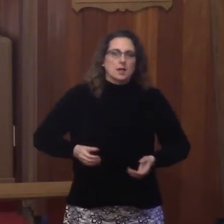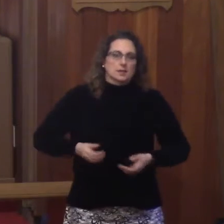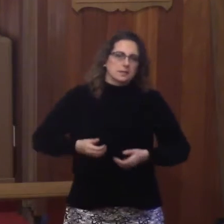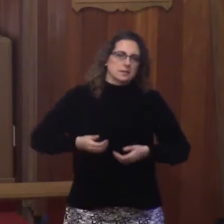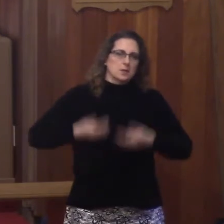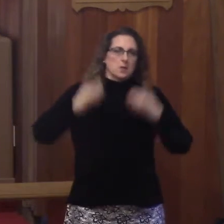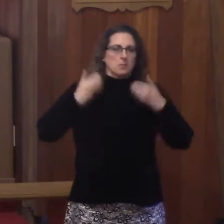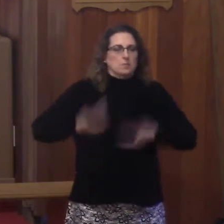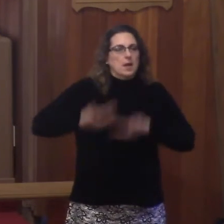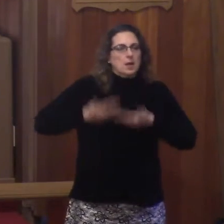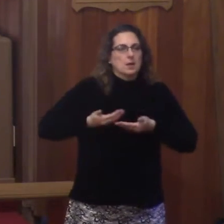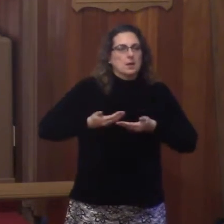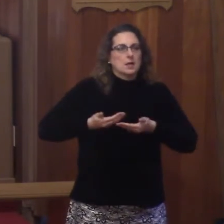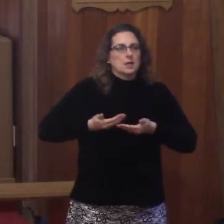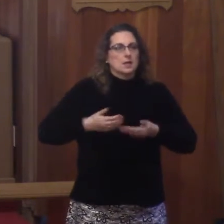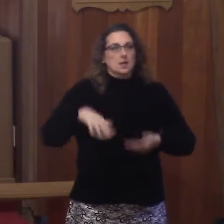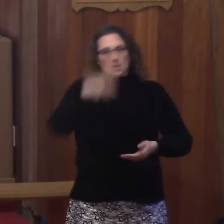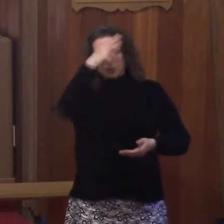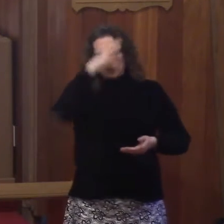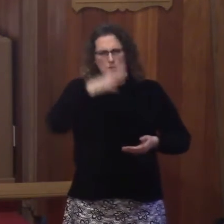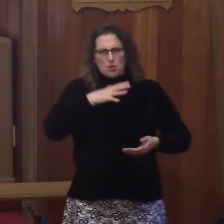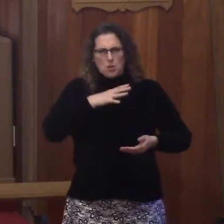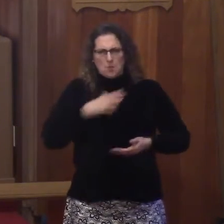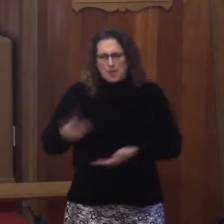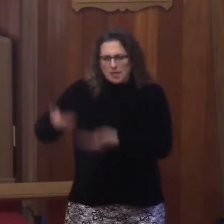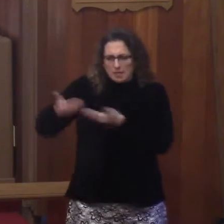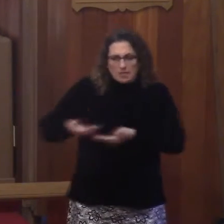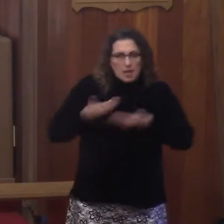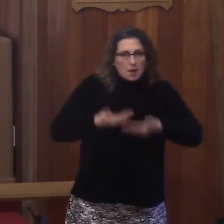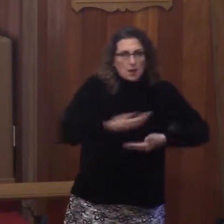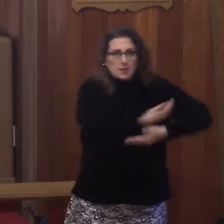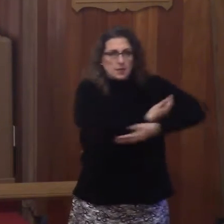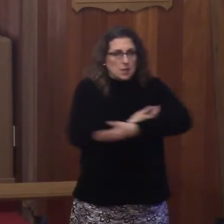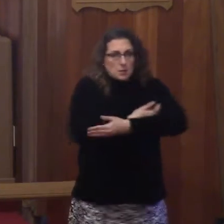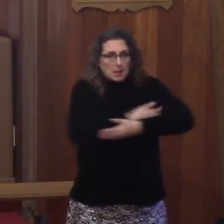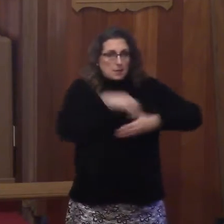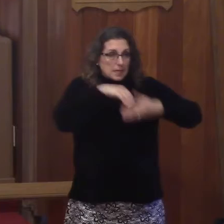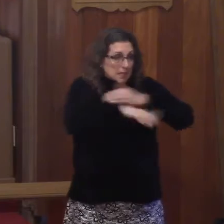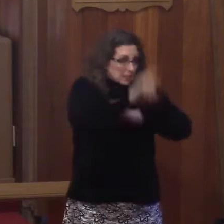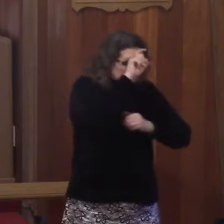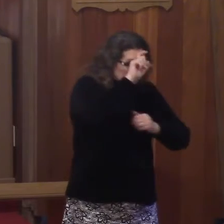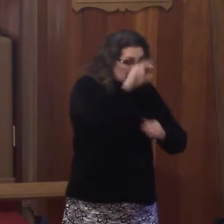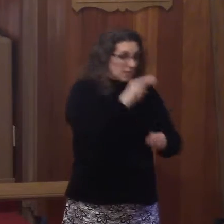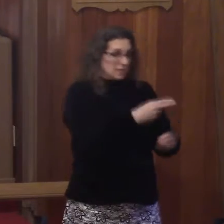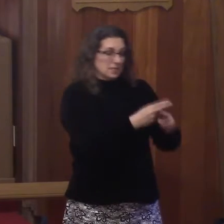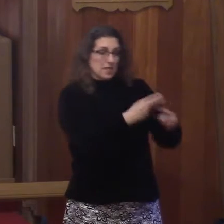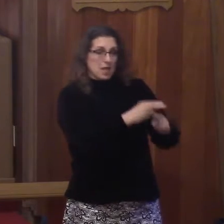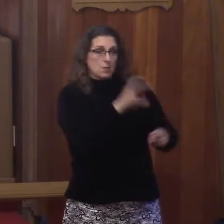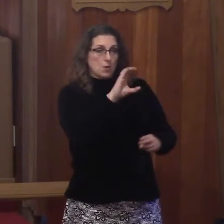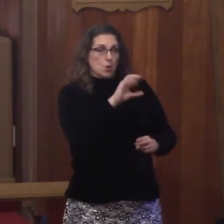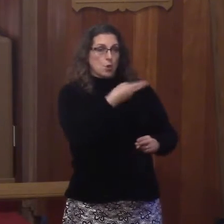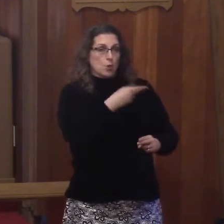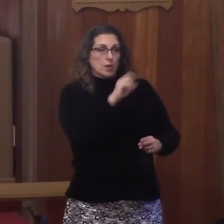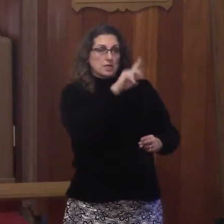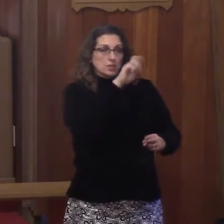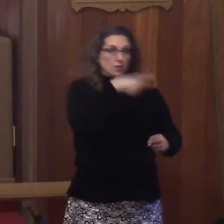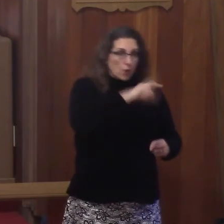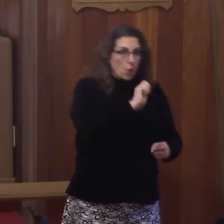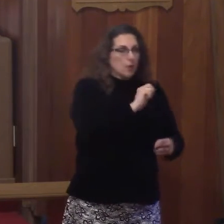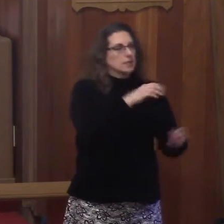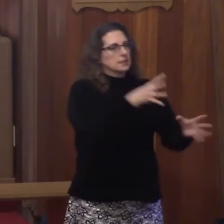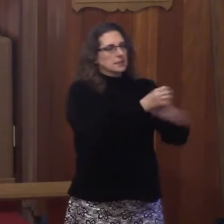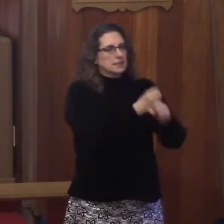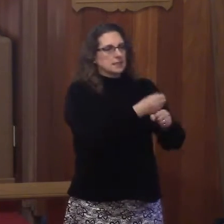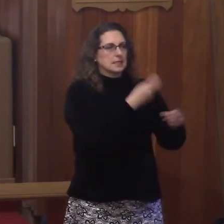man who helped carry little baby Jesus into Egypt over the river was named Christopher, so he gives the name Christ Bear.